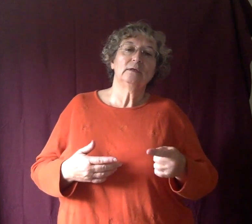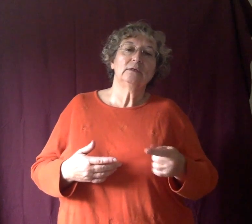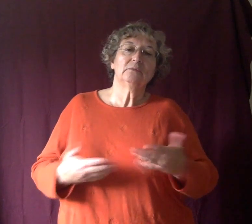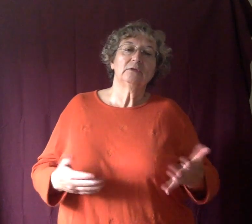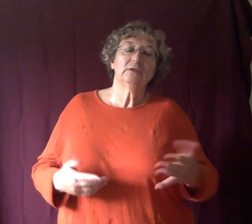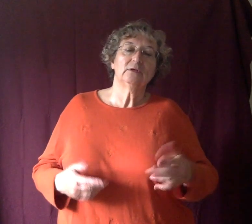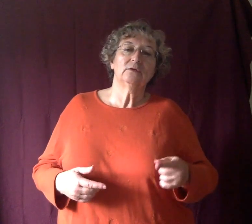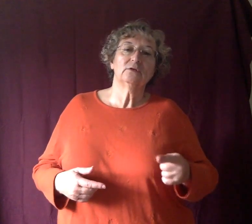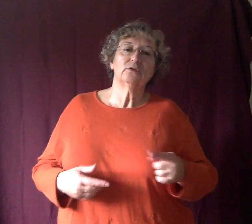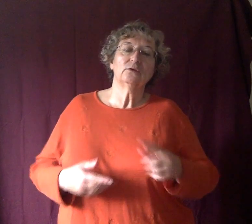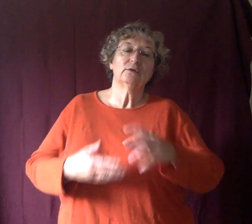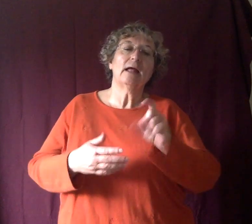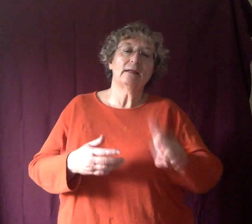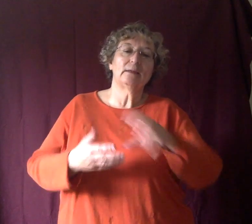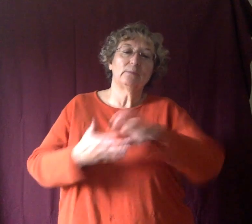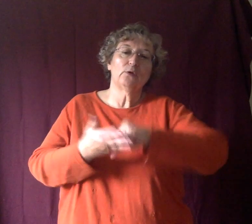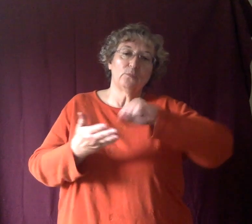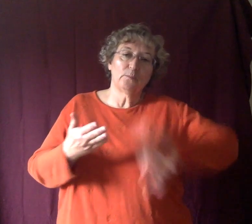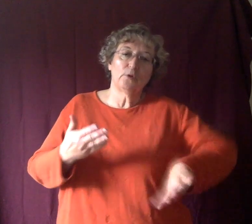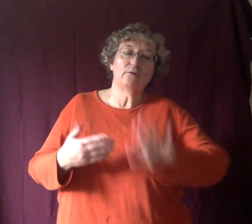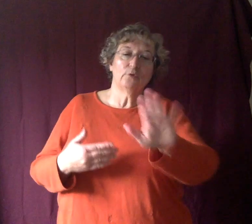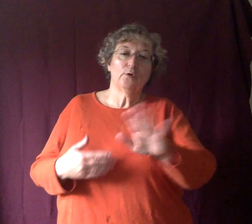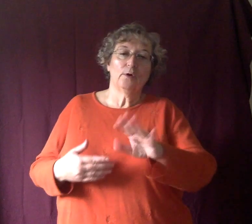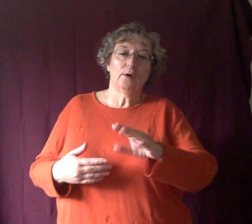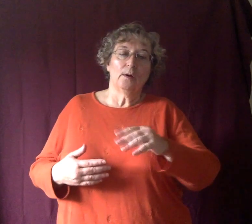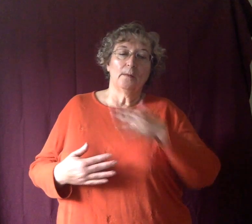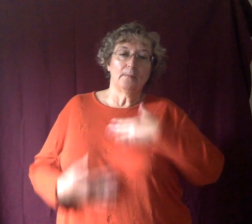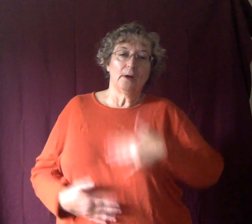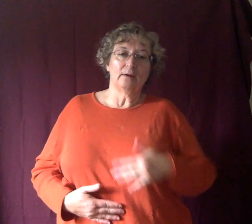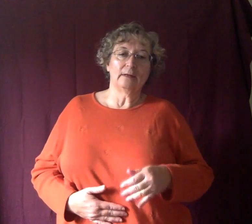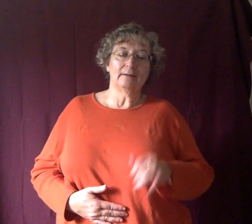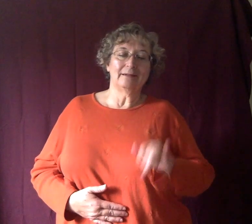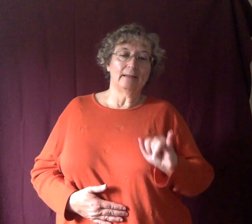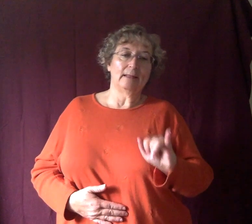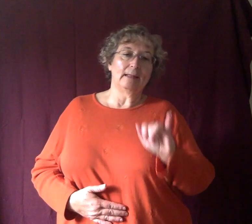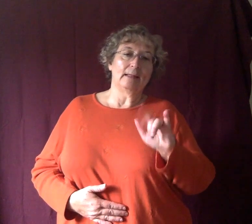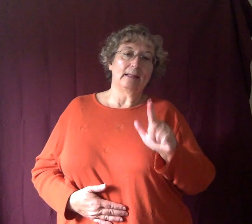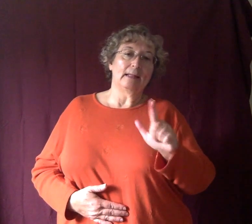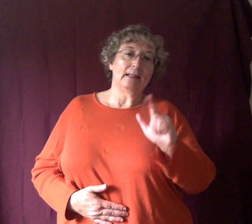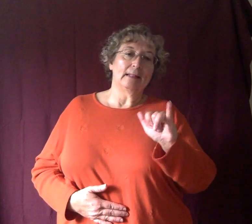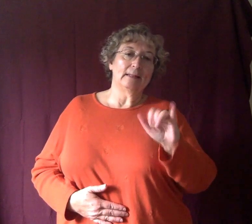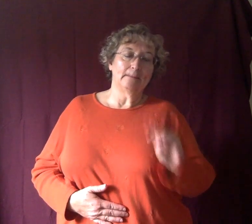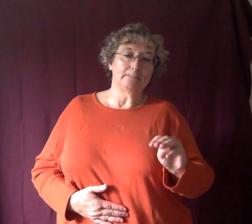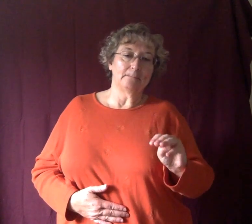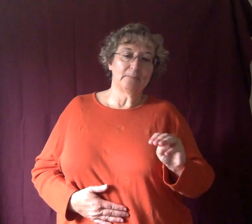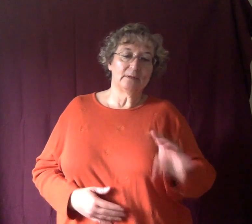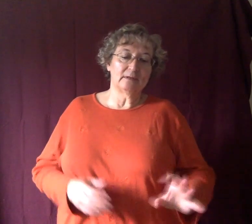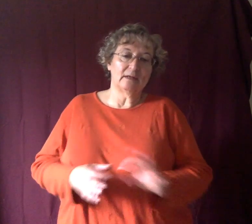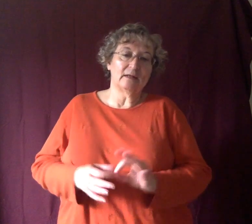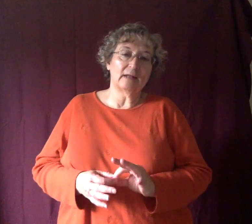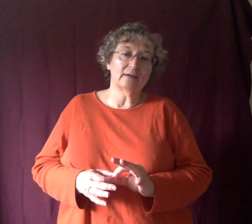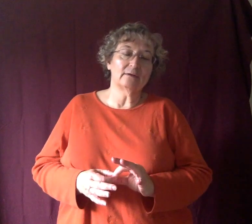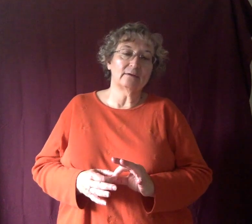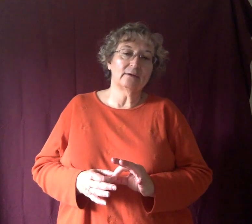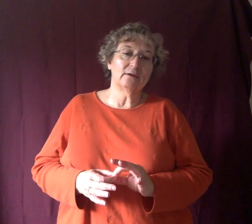at homeostasis. The ileum of the small intestine is connected to the first portion of the large intestine,